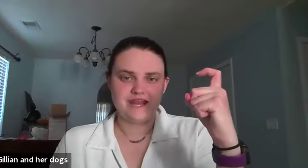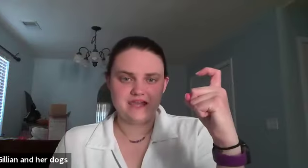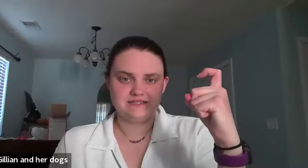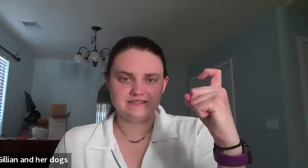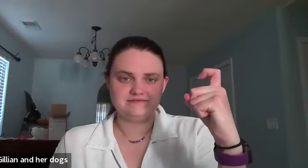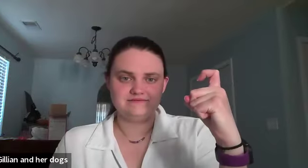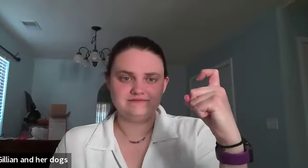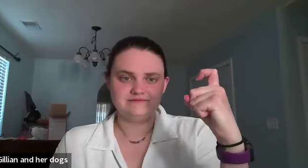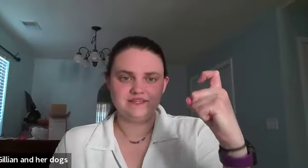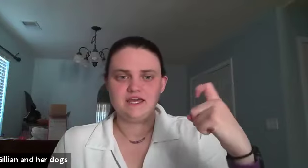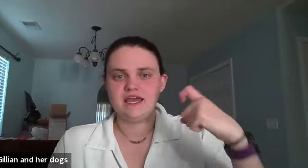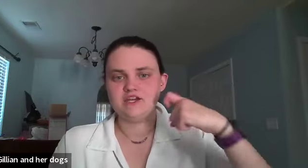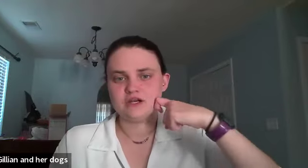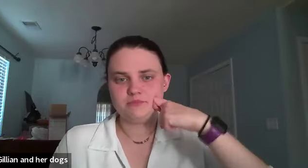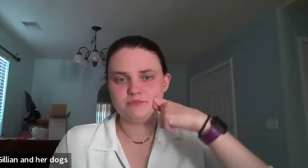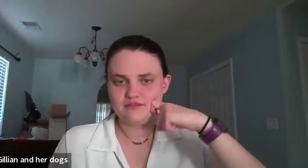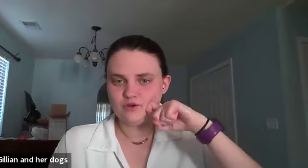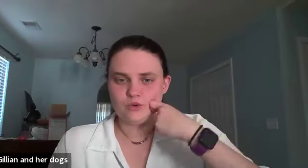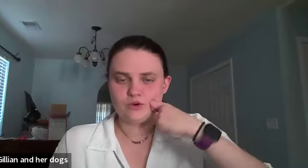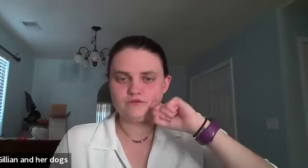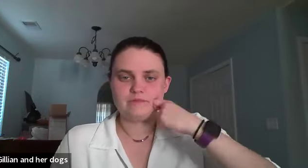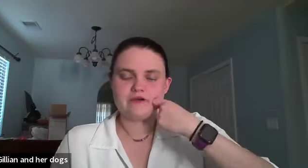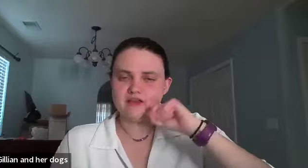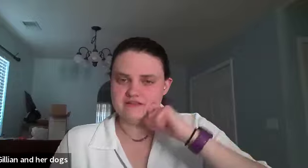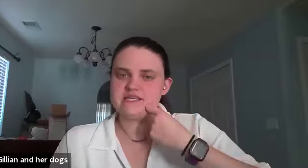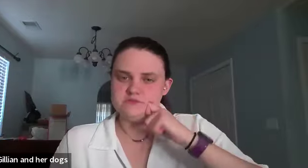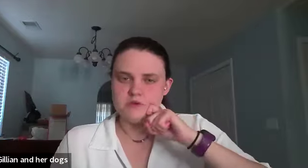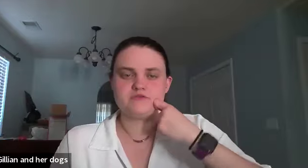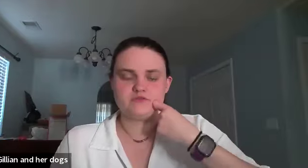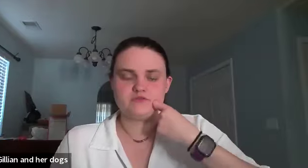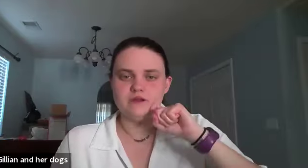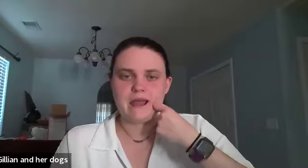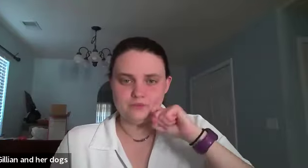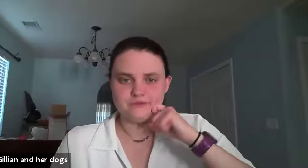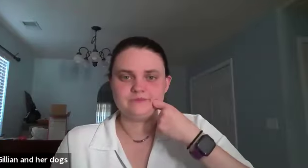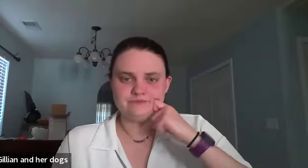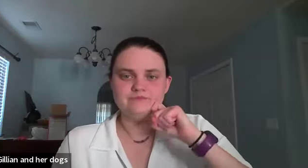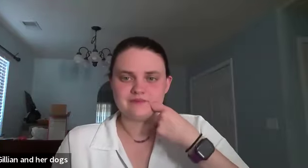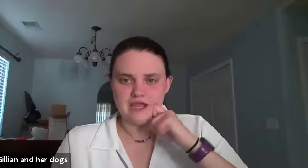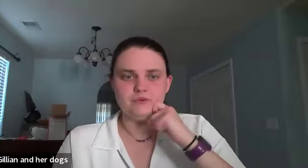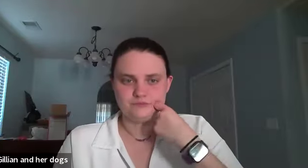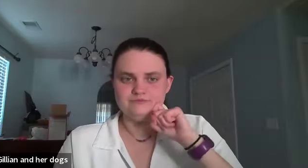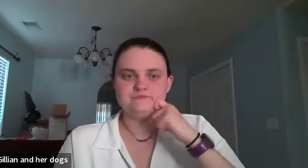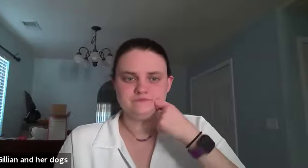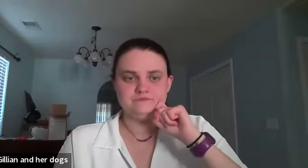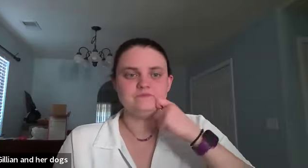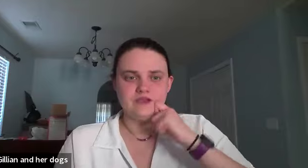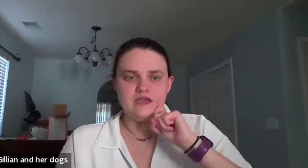have an X and you're going to put it in the corner of your mouth, kind of that same spot with fruit and go apple, apple.